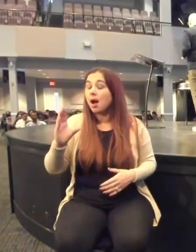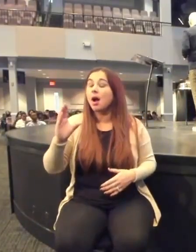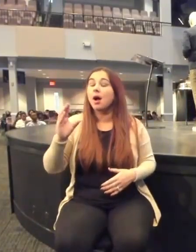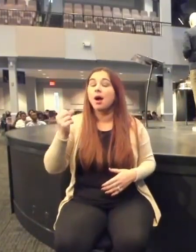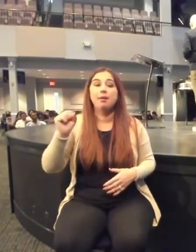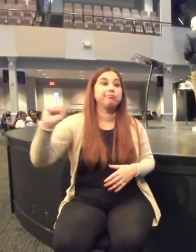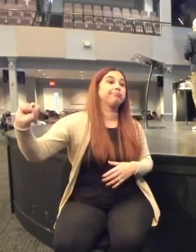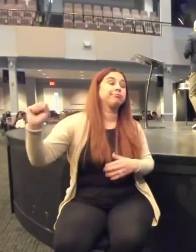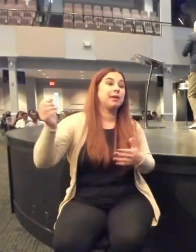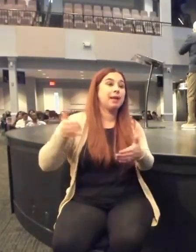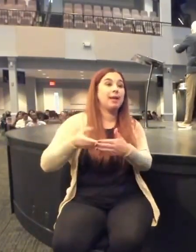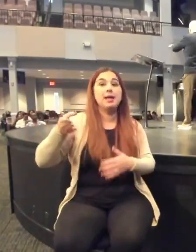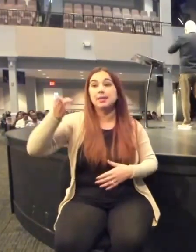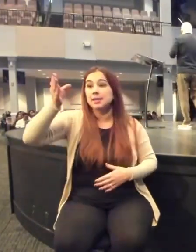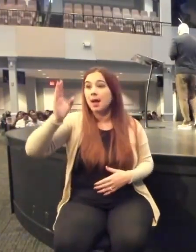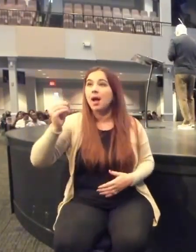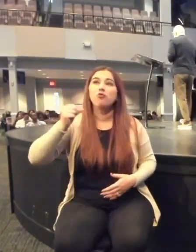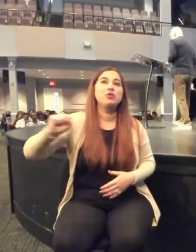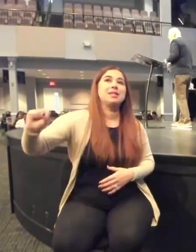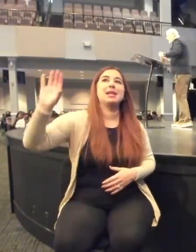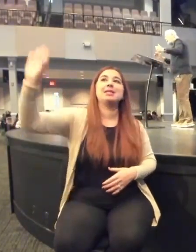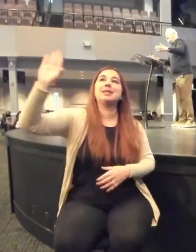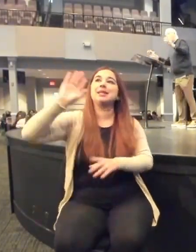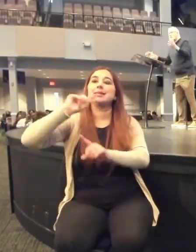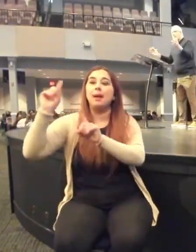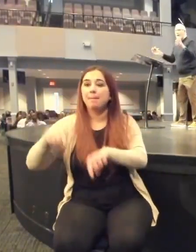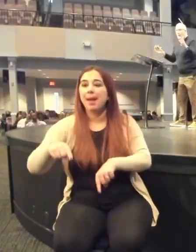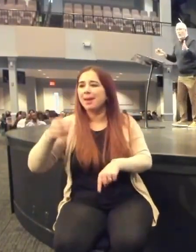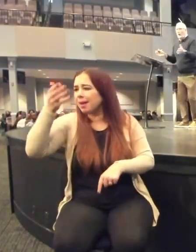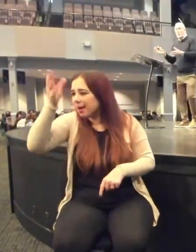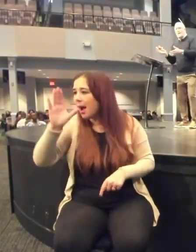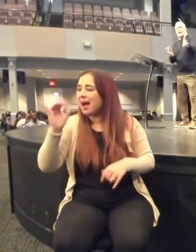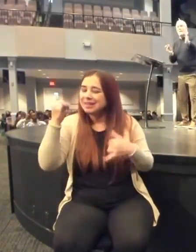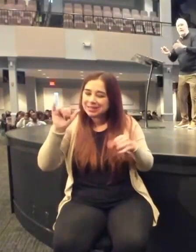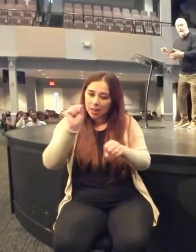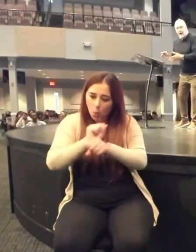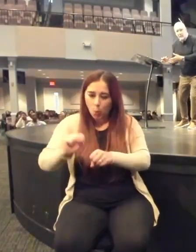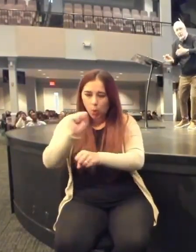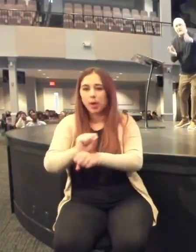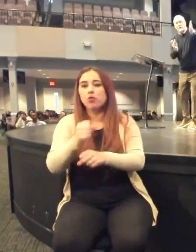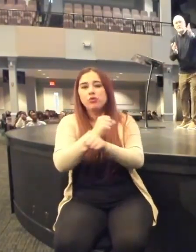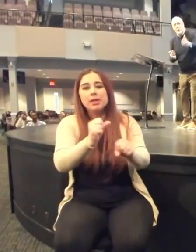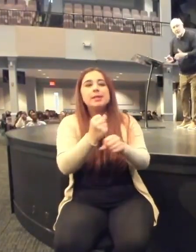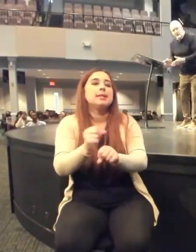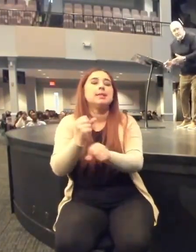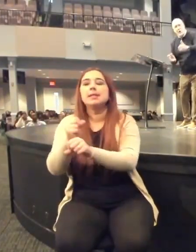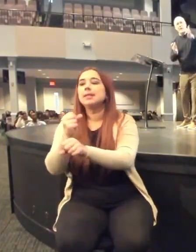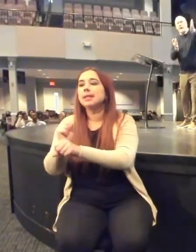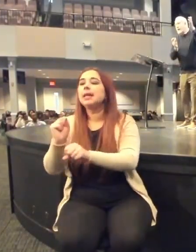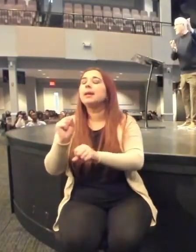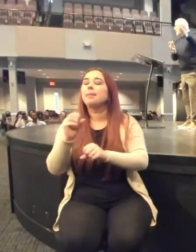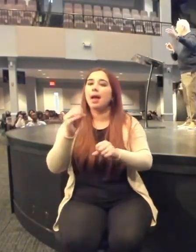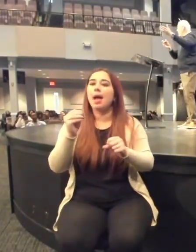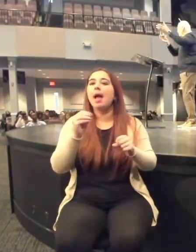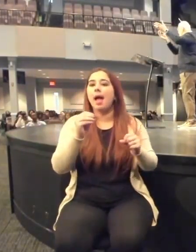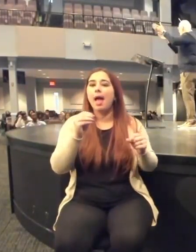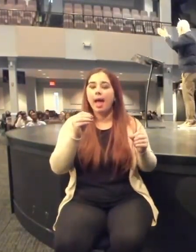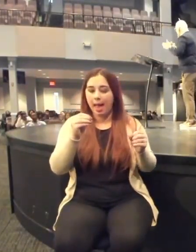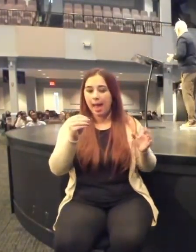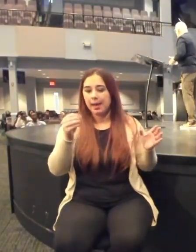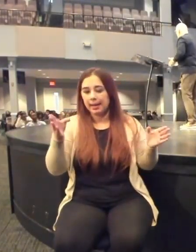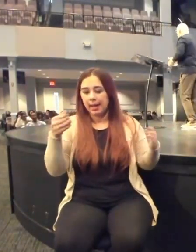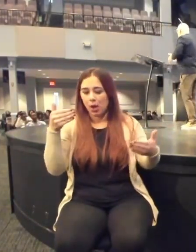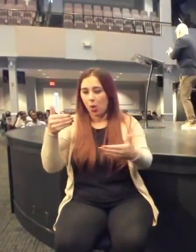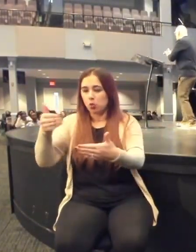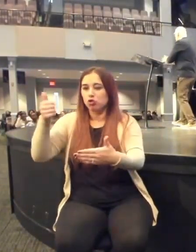their back on God and resisted God's command, God has been at work redeeming and moving toward this moment in time when